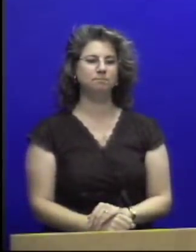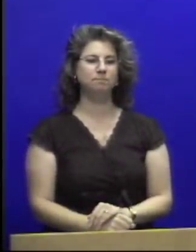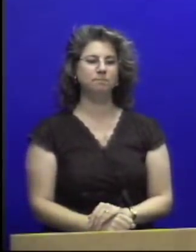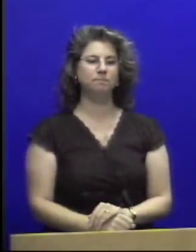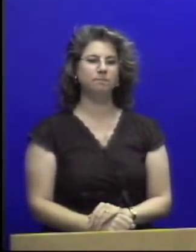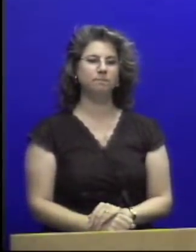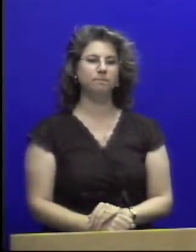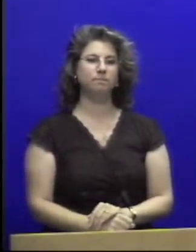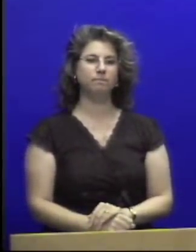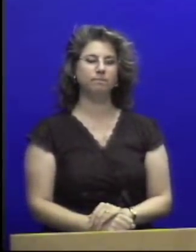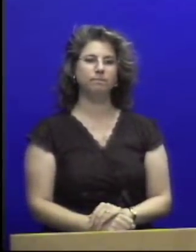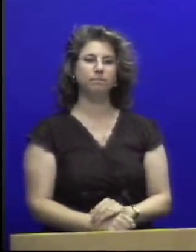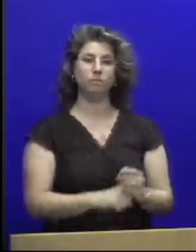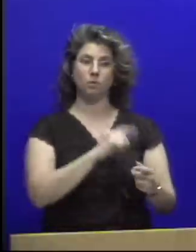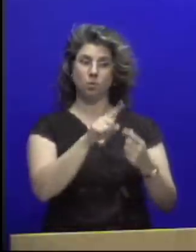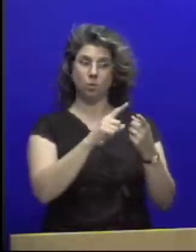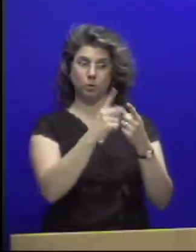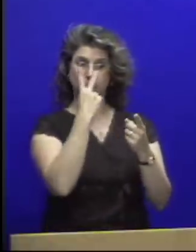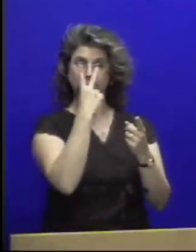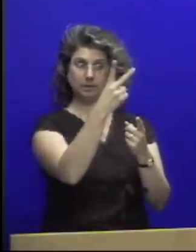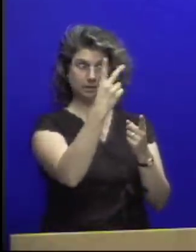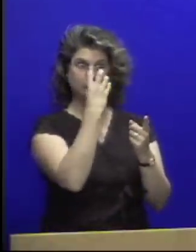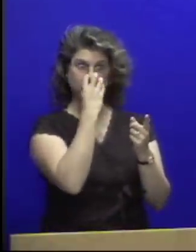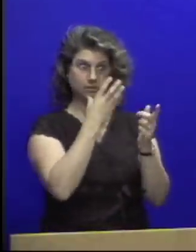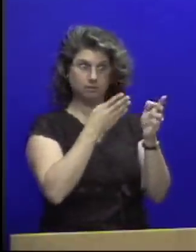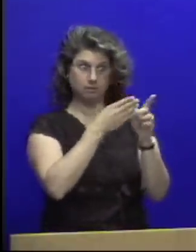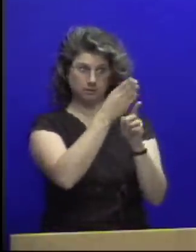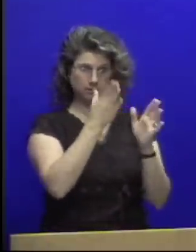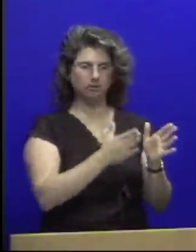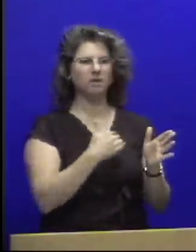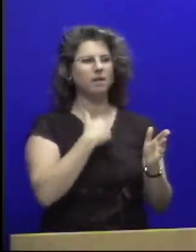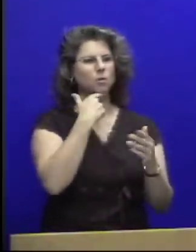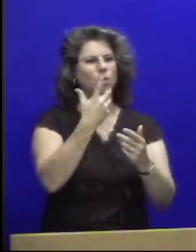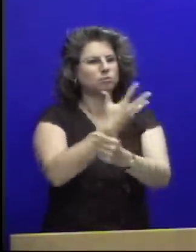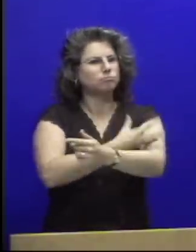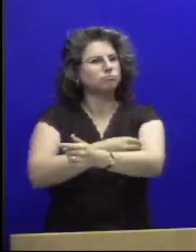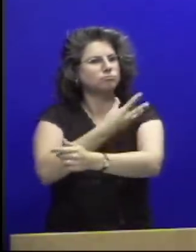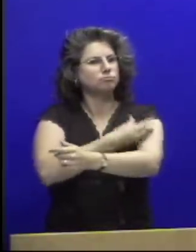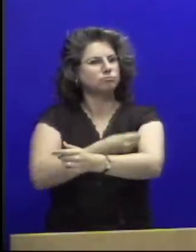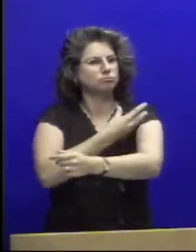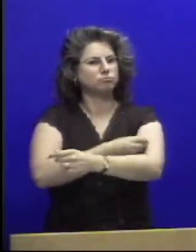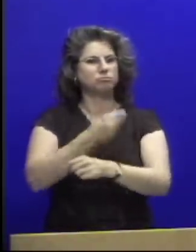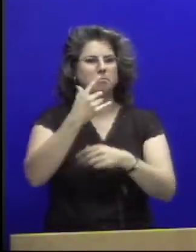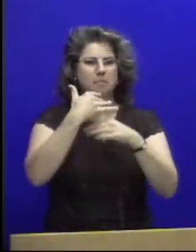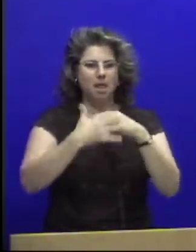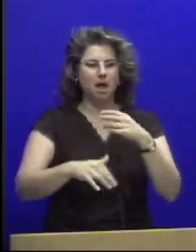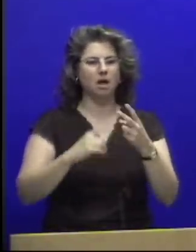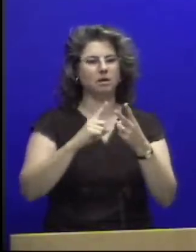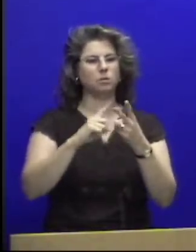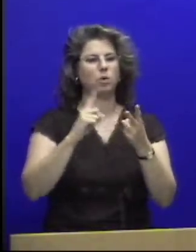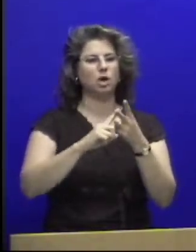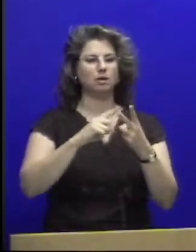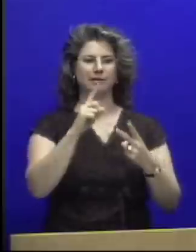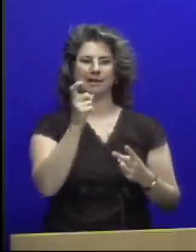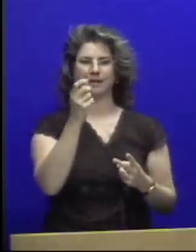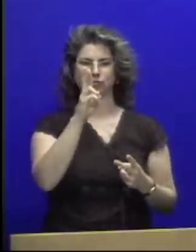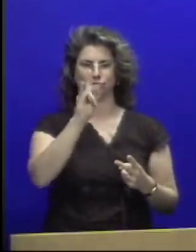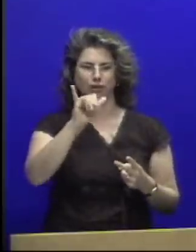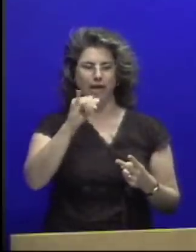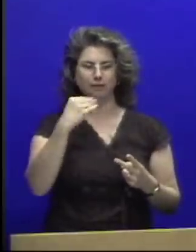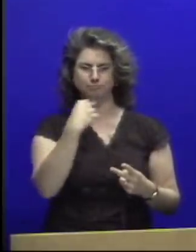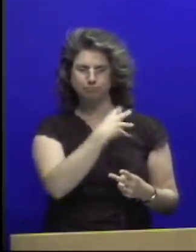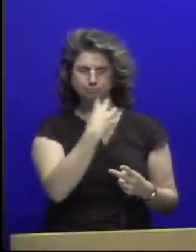When you see the anesthesiologist, they will also get some blood tests, some x-rays, and a